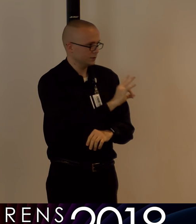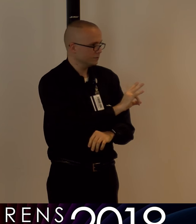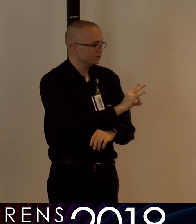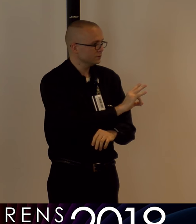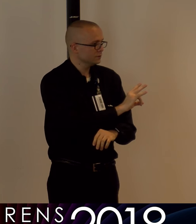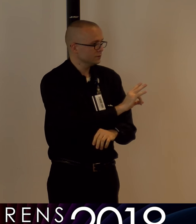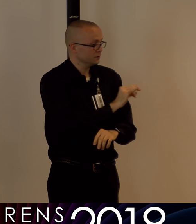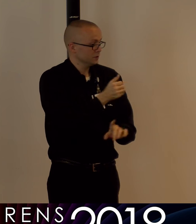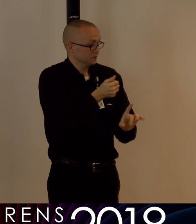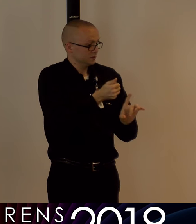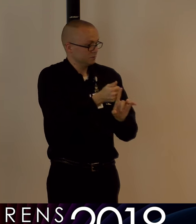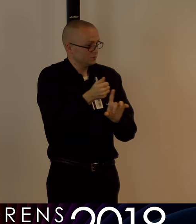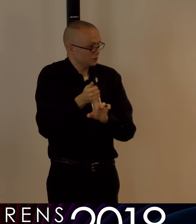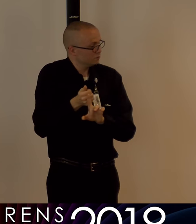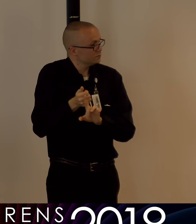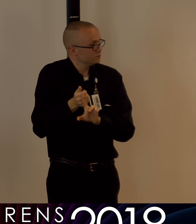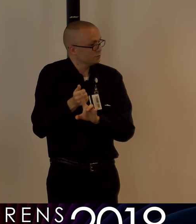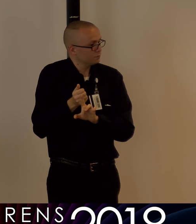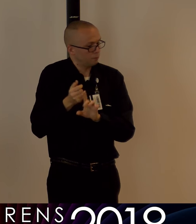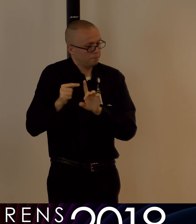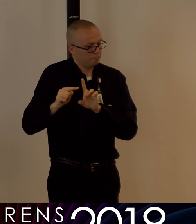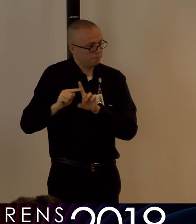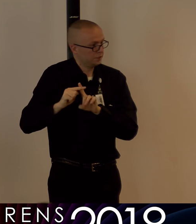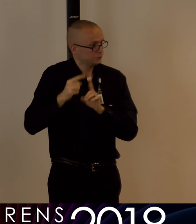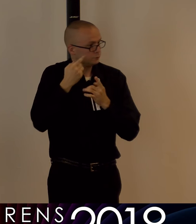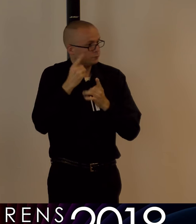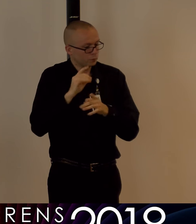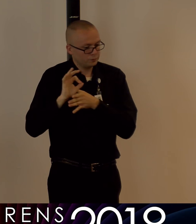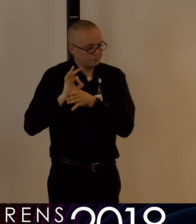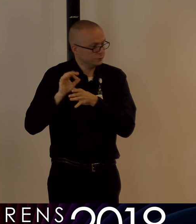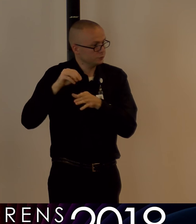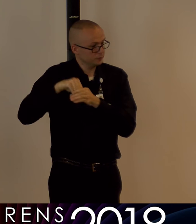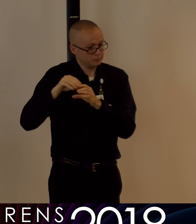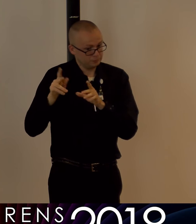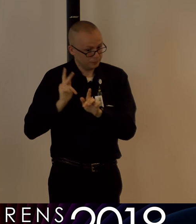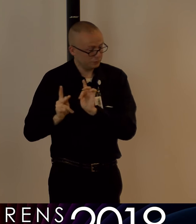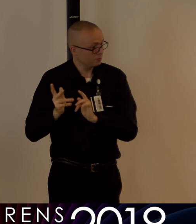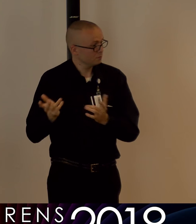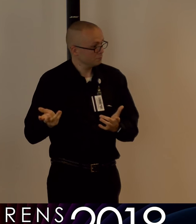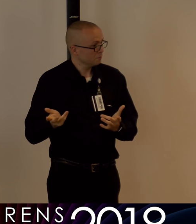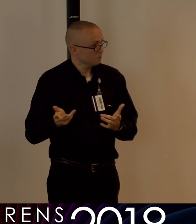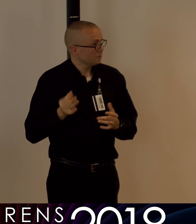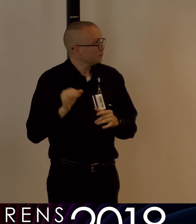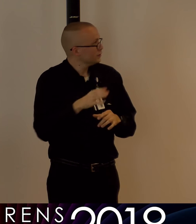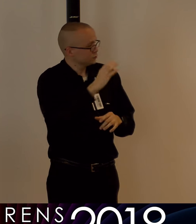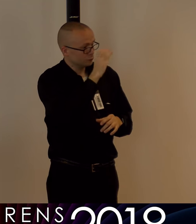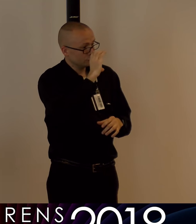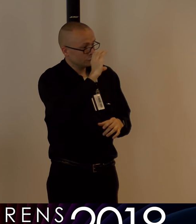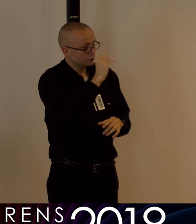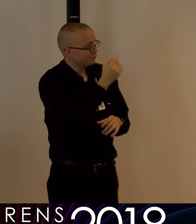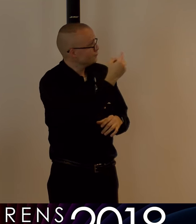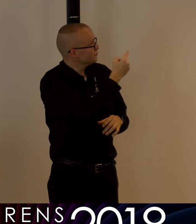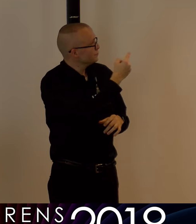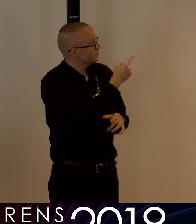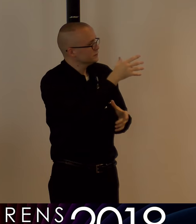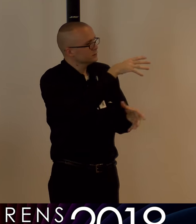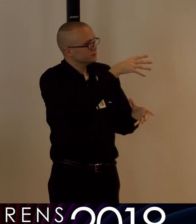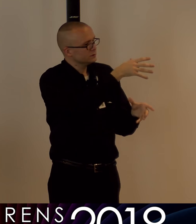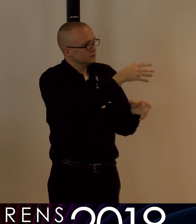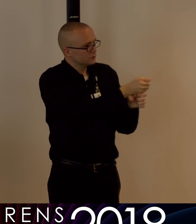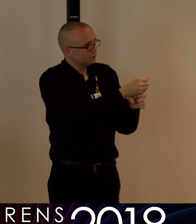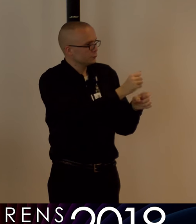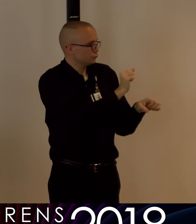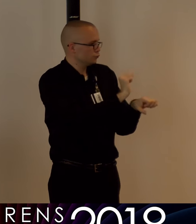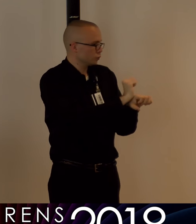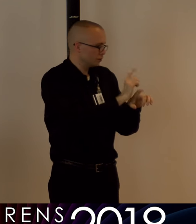that were considered causative for the features in those people. So this is a cartoon summarizing the